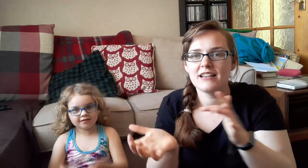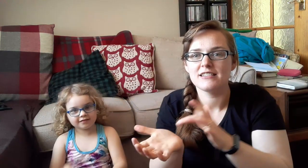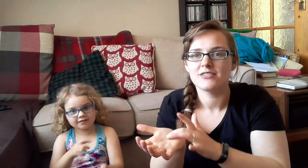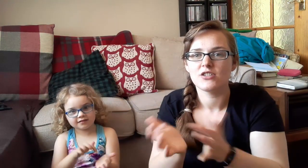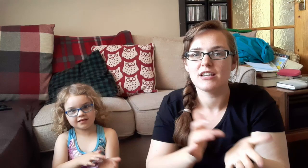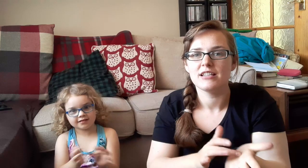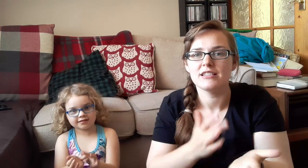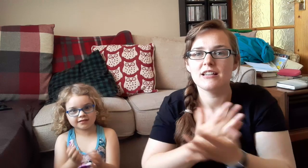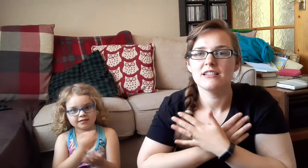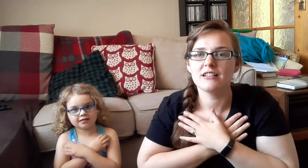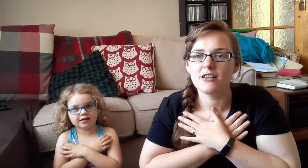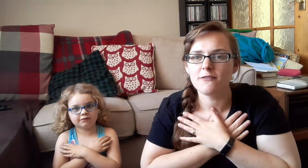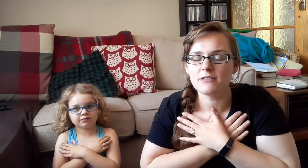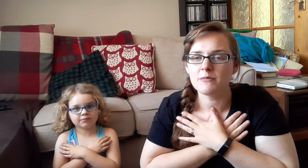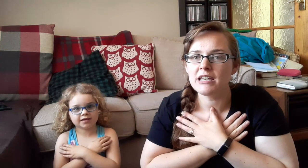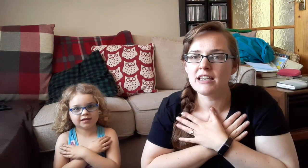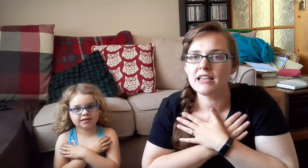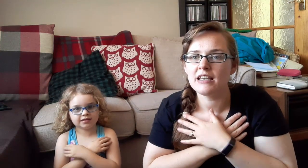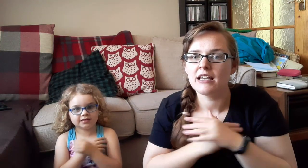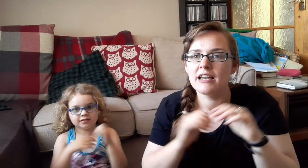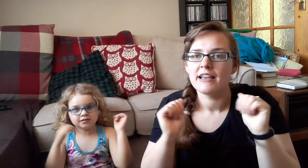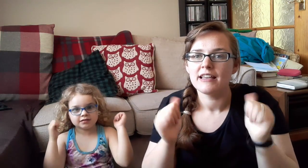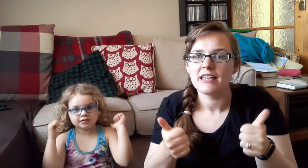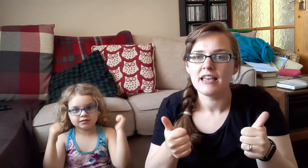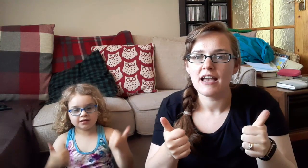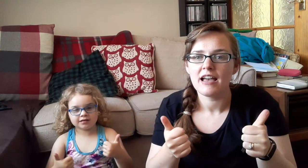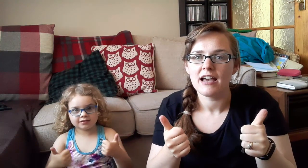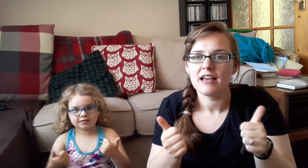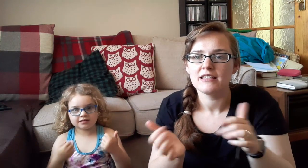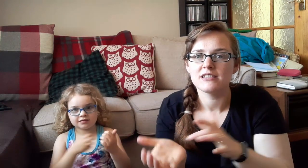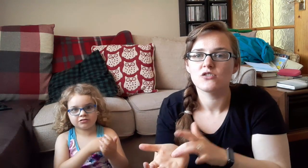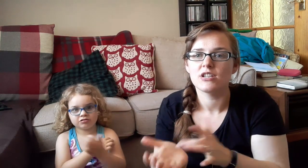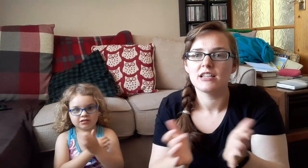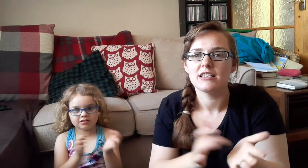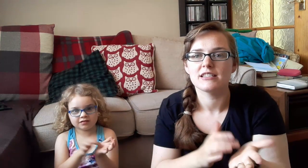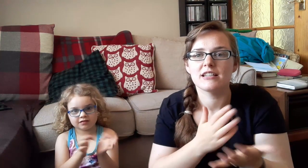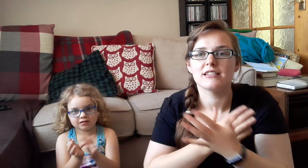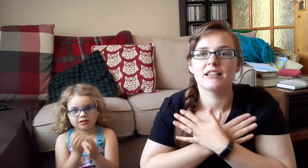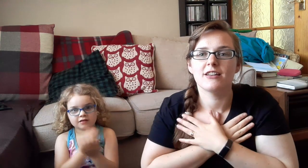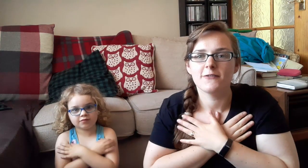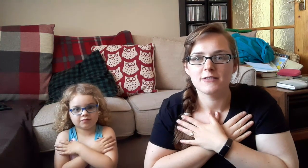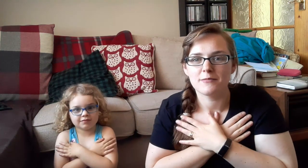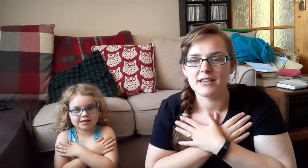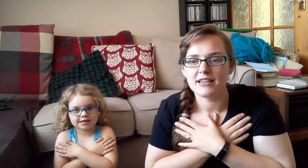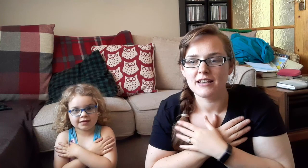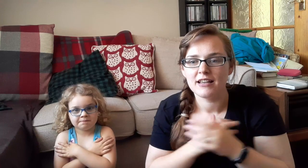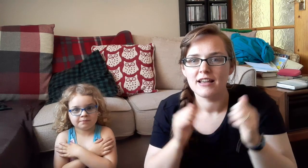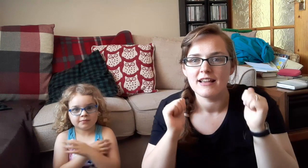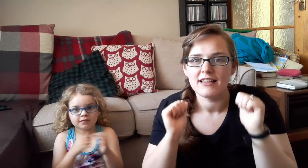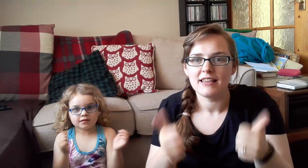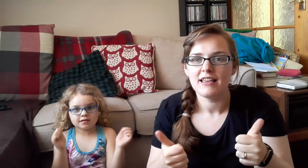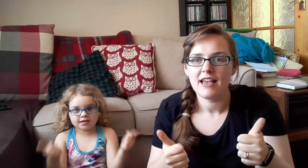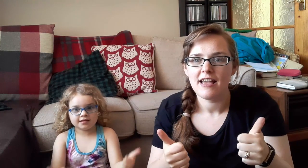Yes, Jesus loves me, yes, Jesus loves me,